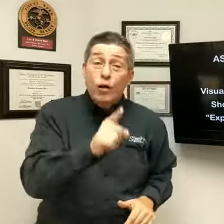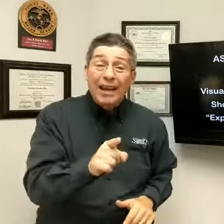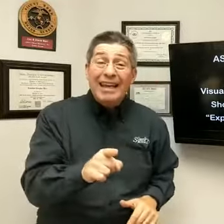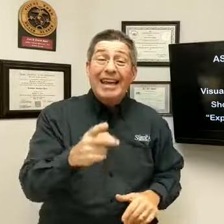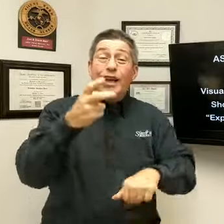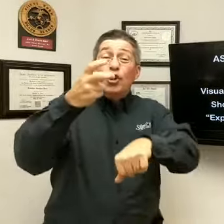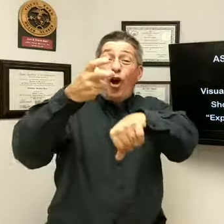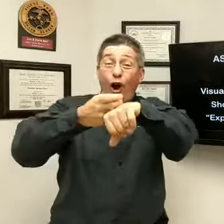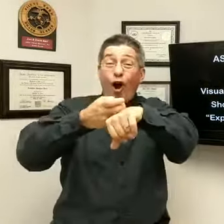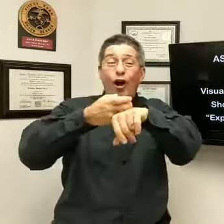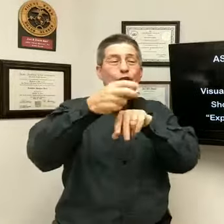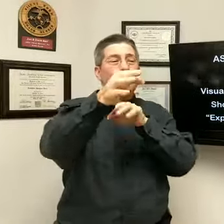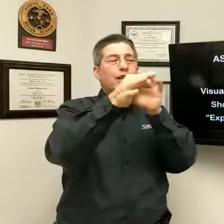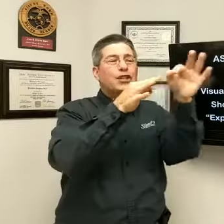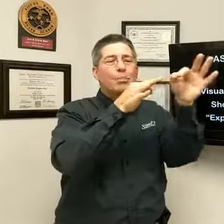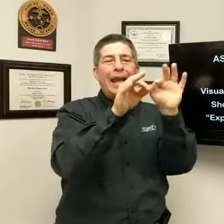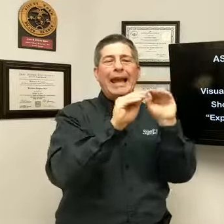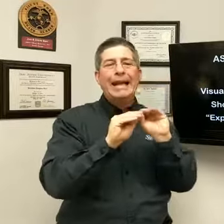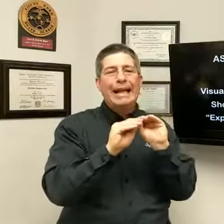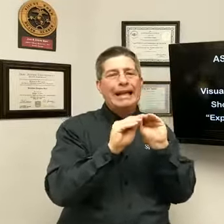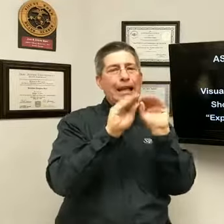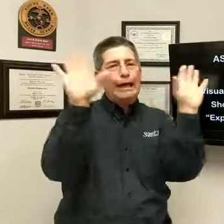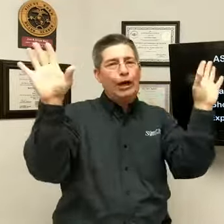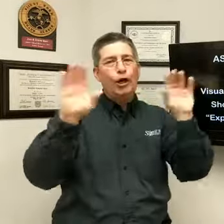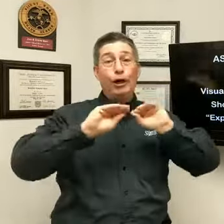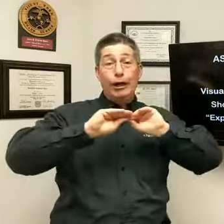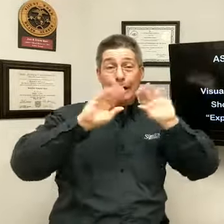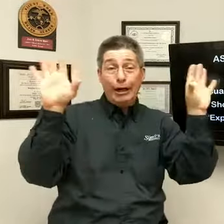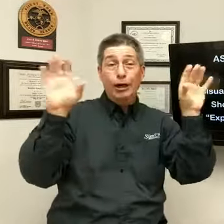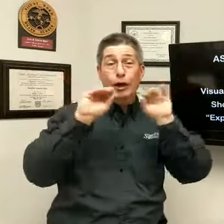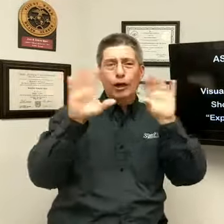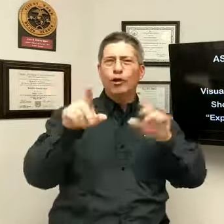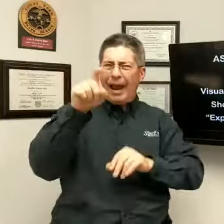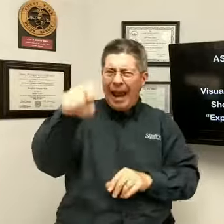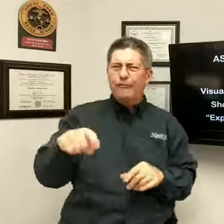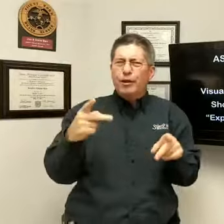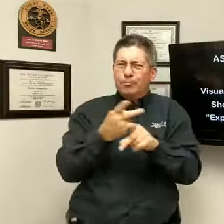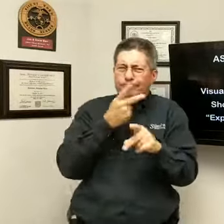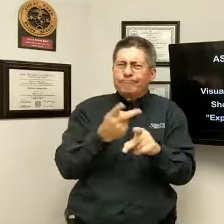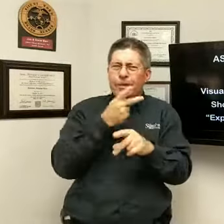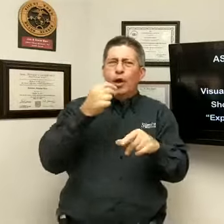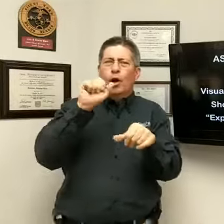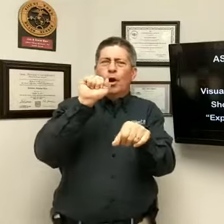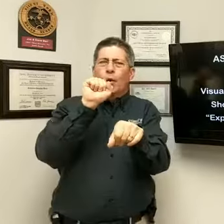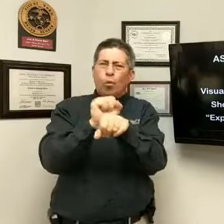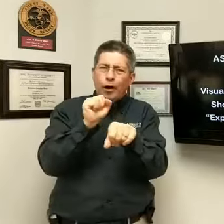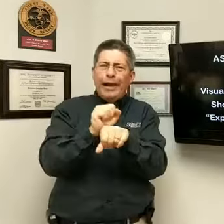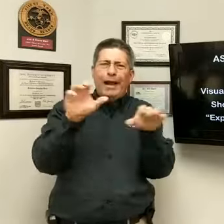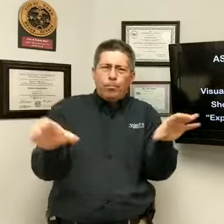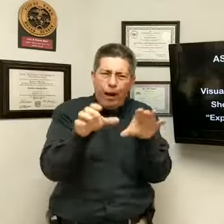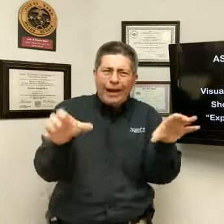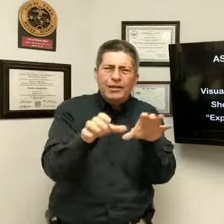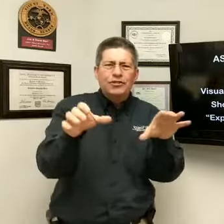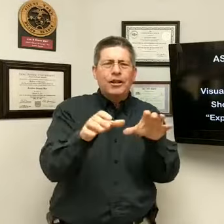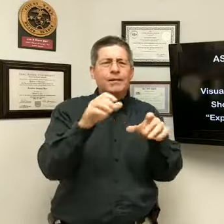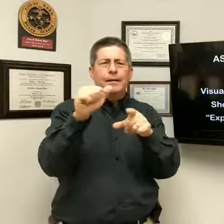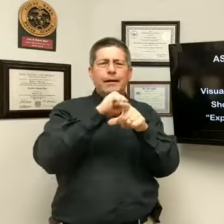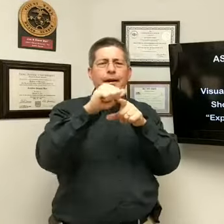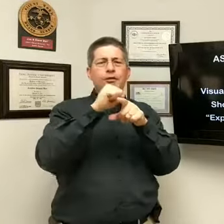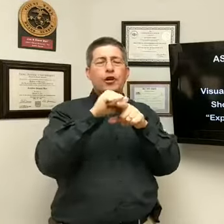really, it is hard to explain clear. You have to work at it, practice it, so that you